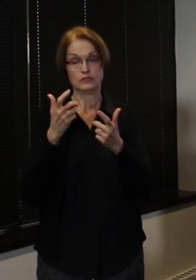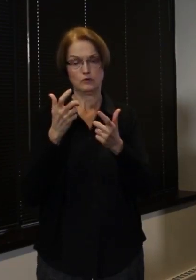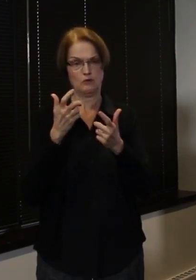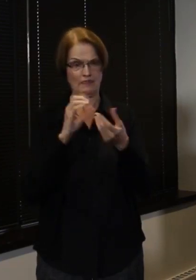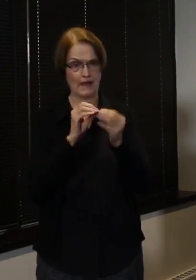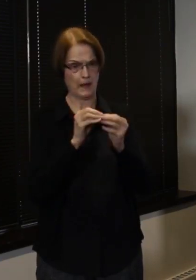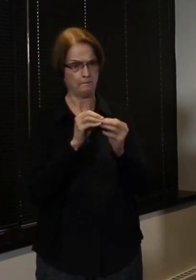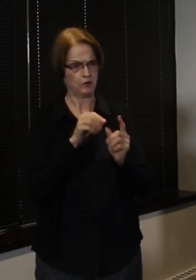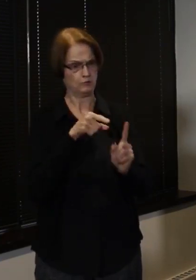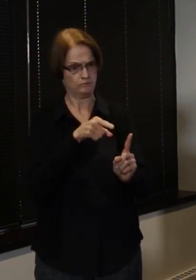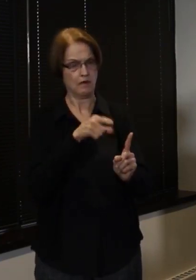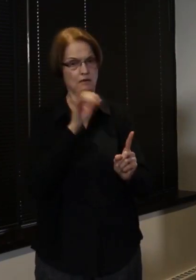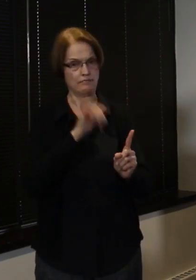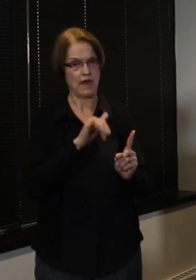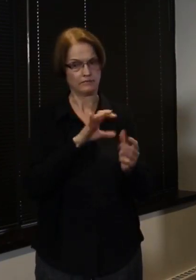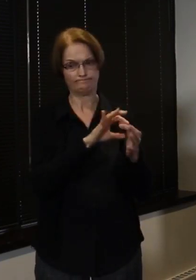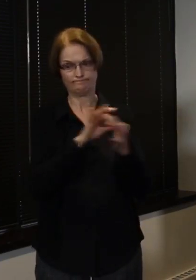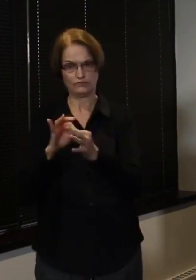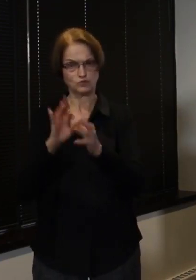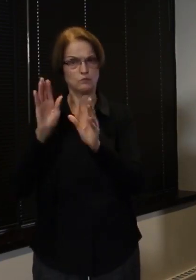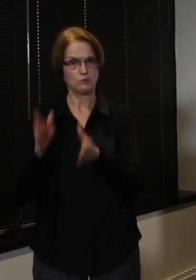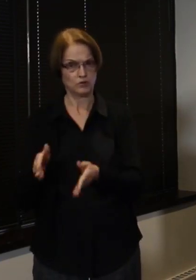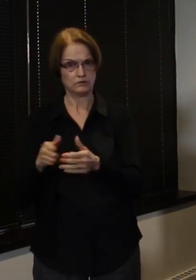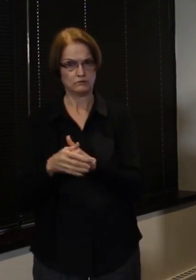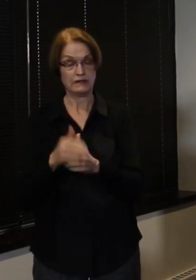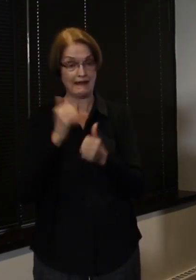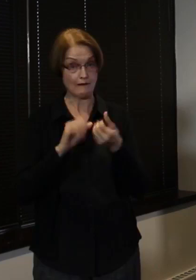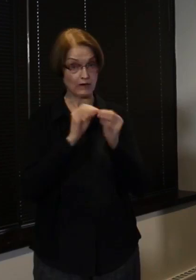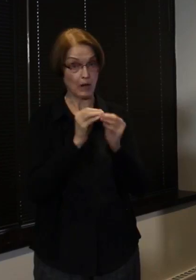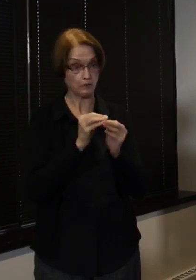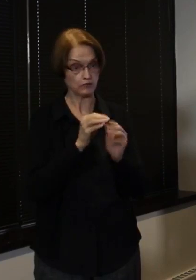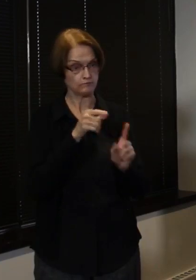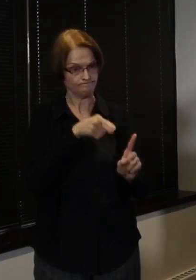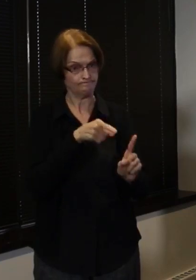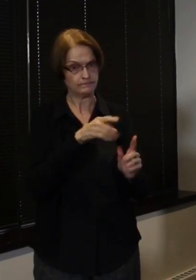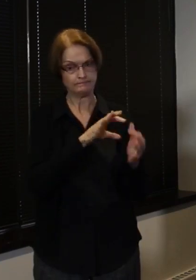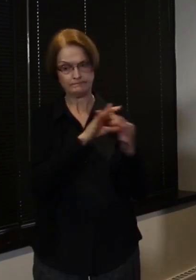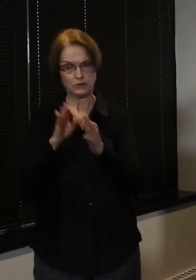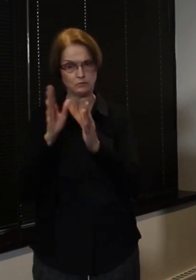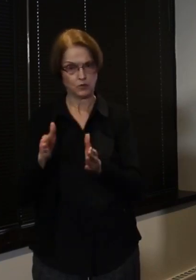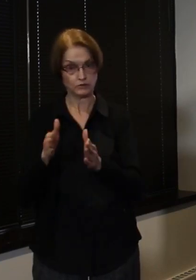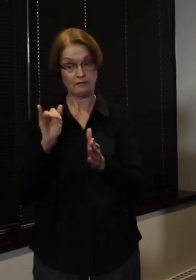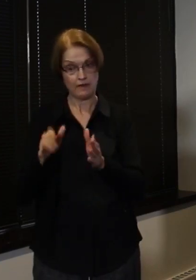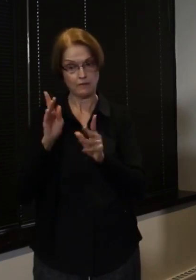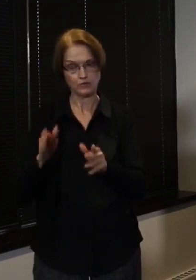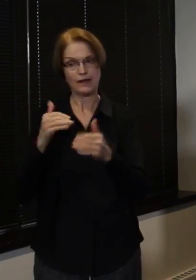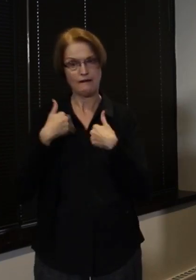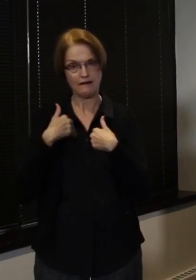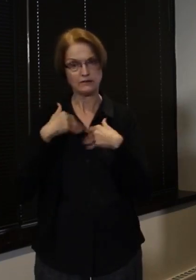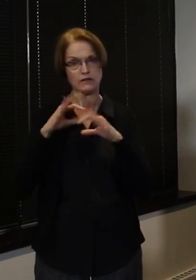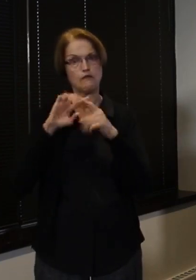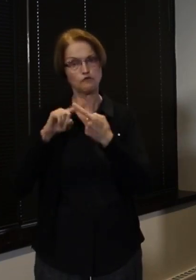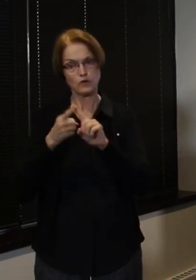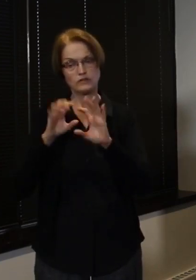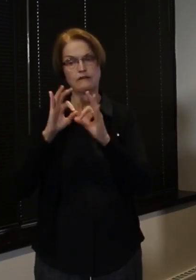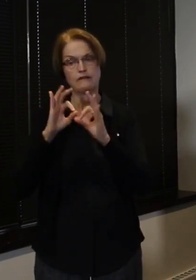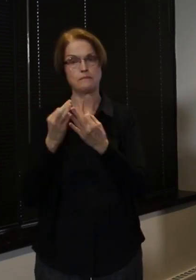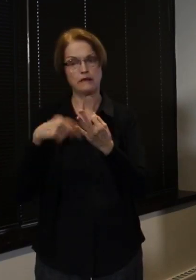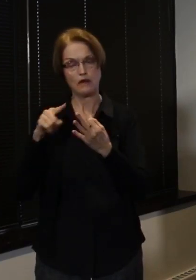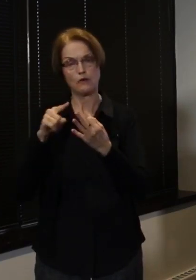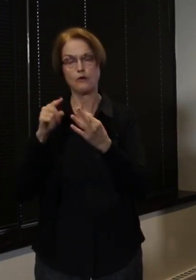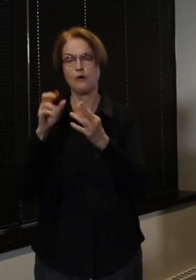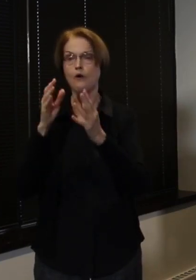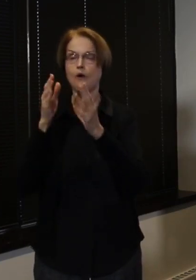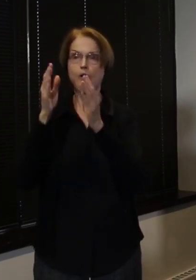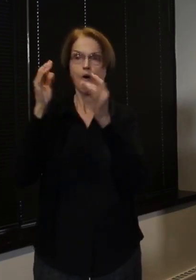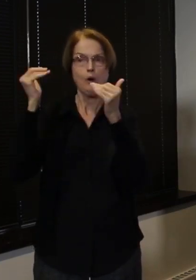person. Every number we discuss is a person who has friends and family who are hoping and praying